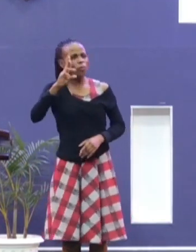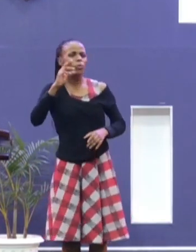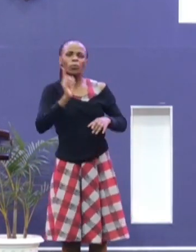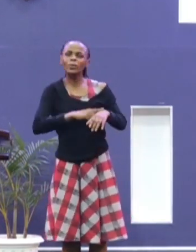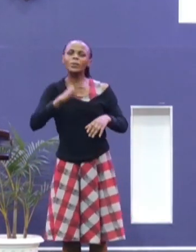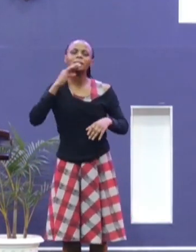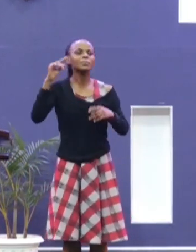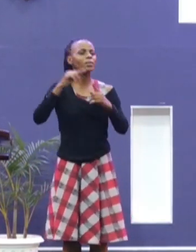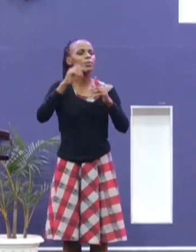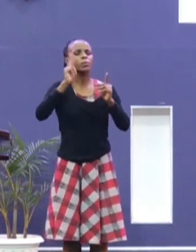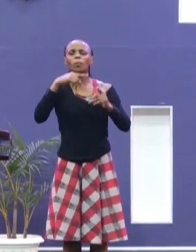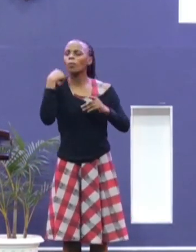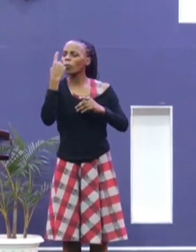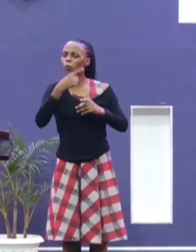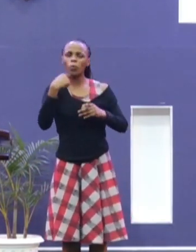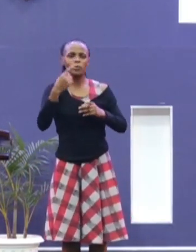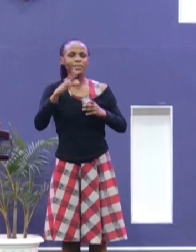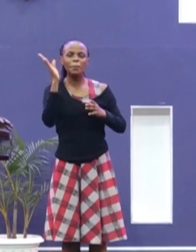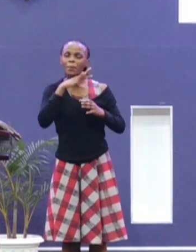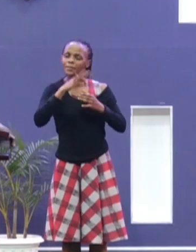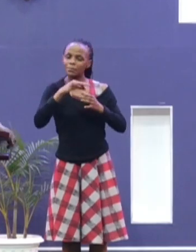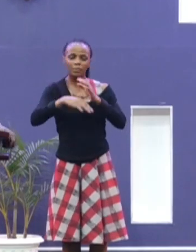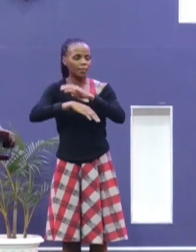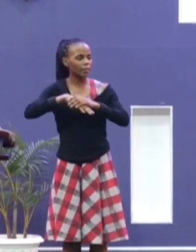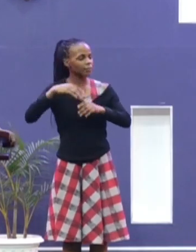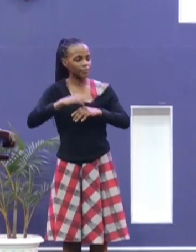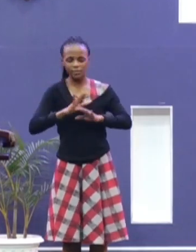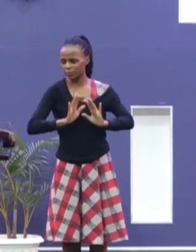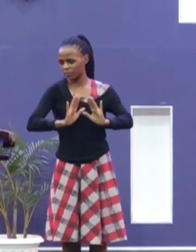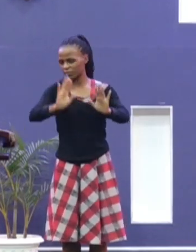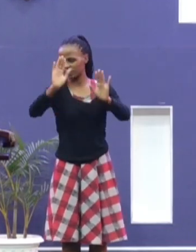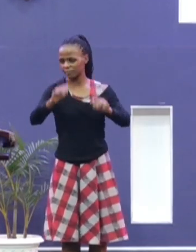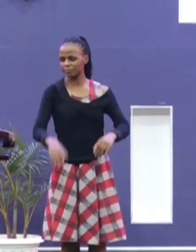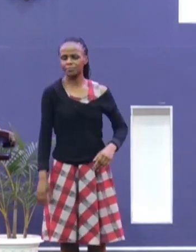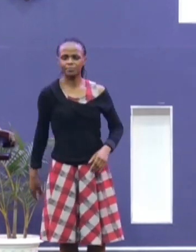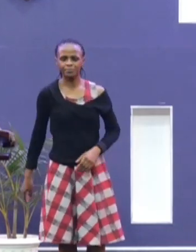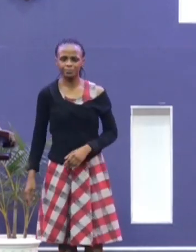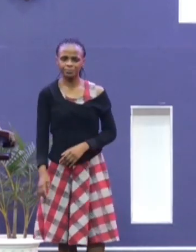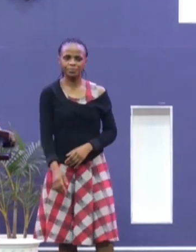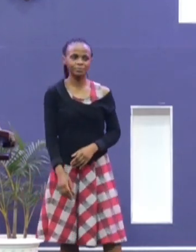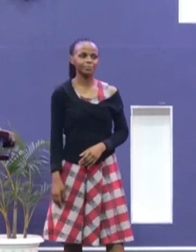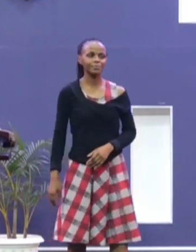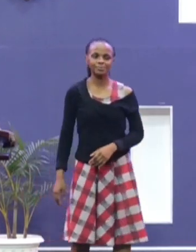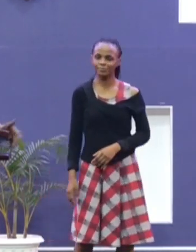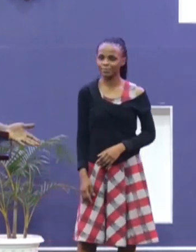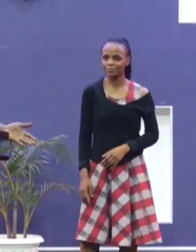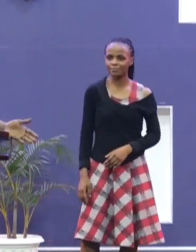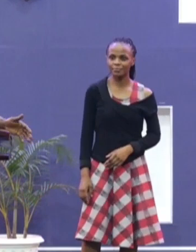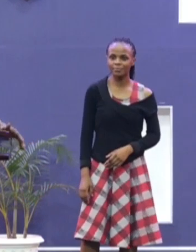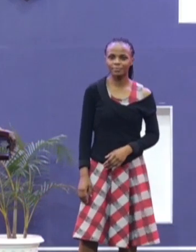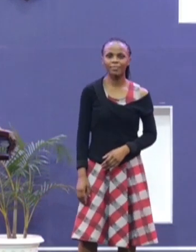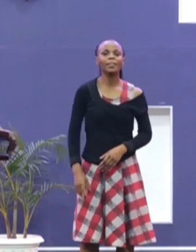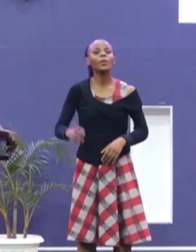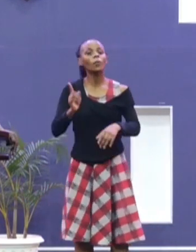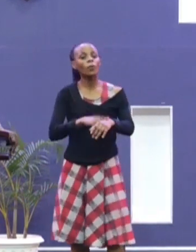gone. Tuyinza okuba twogerera ku ddala nti eri omuntu ti dayimoni bwamuvaamu so nga tuli nabantu nga tebamuvangamu. The demon